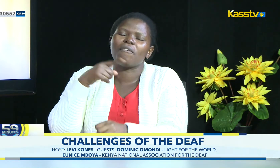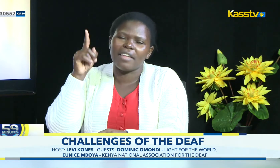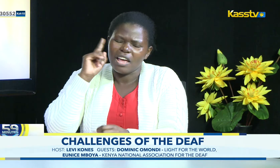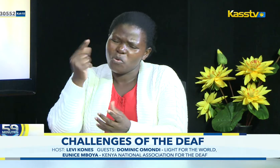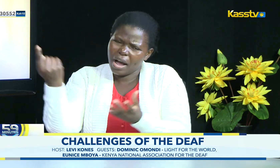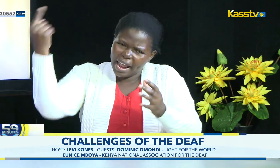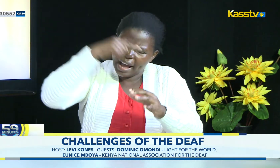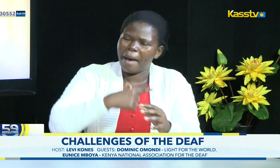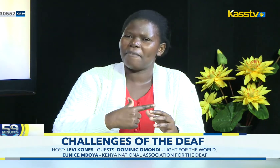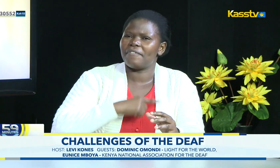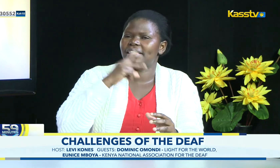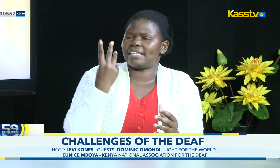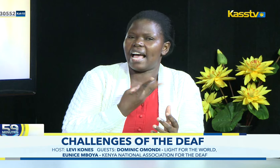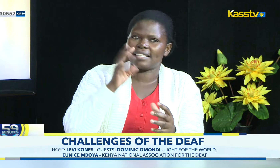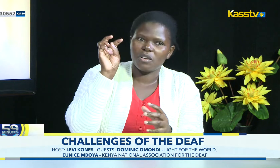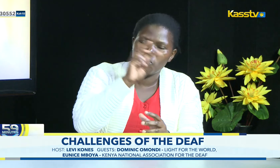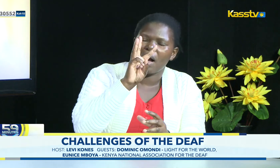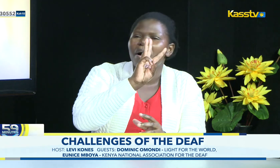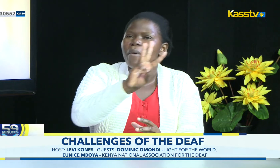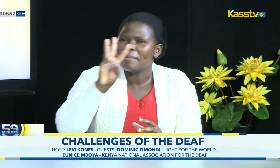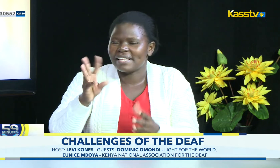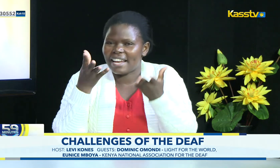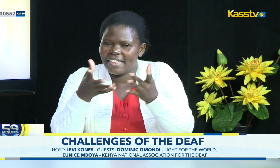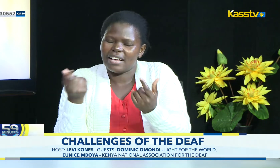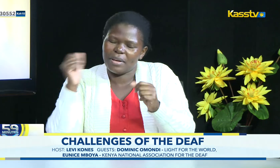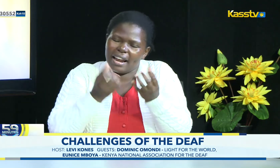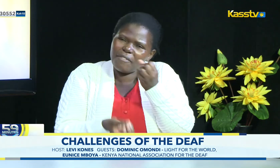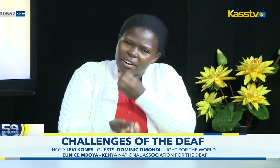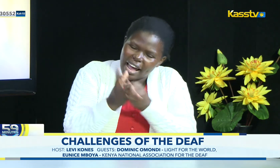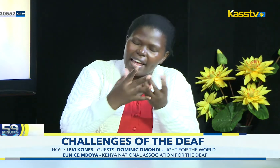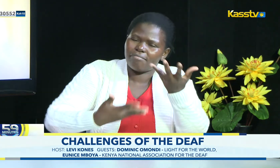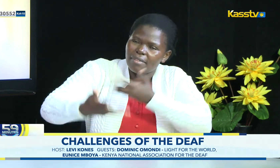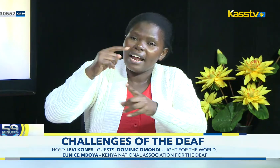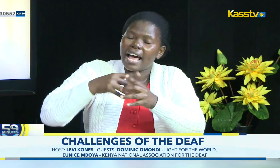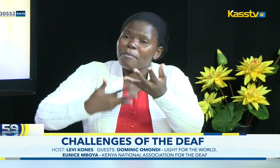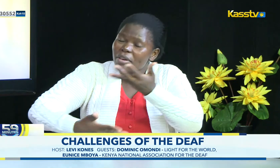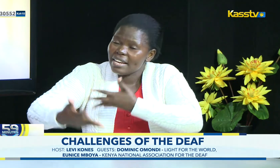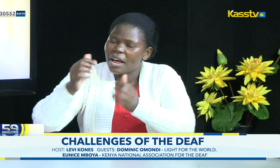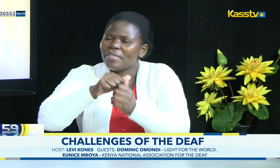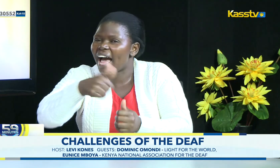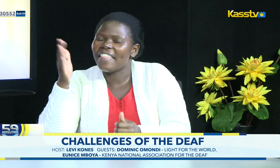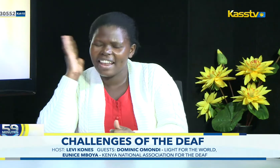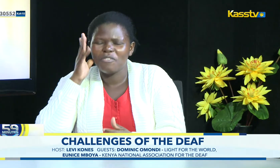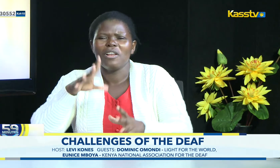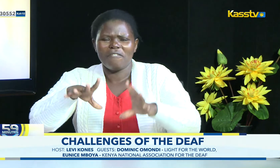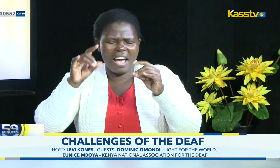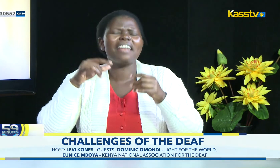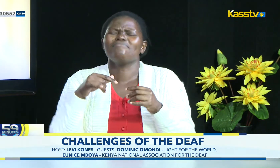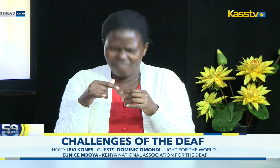come to Kenya National Association for the Deaf. You can also visit our website. We can have an interaction. We can connect